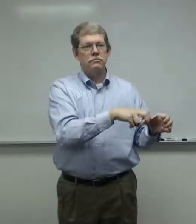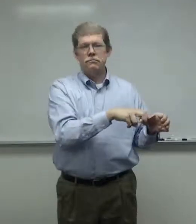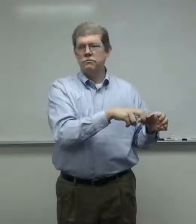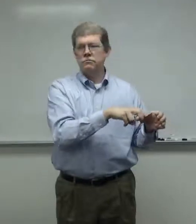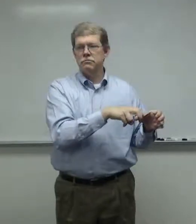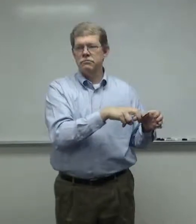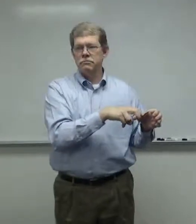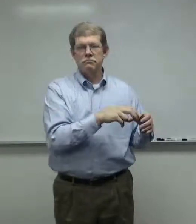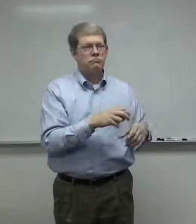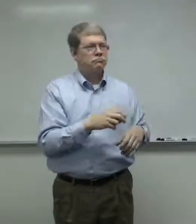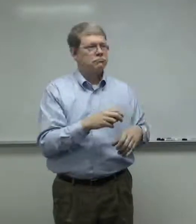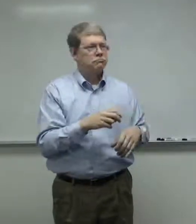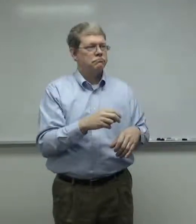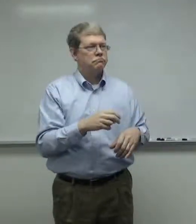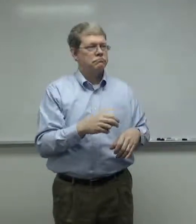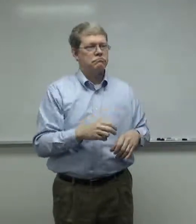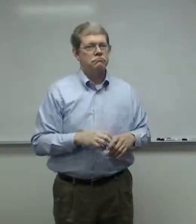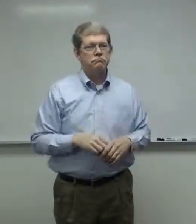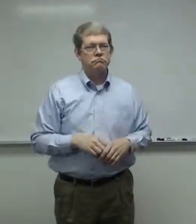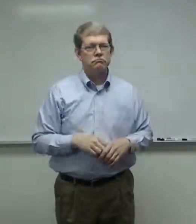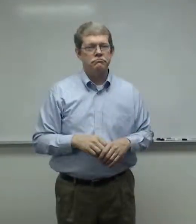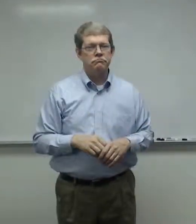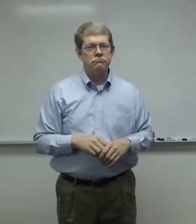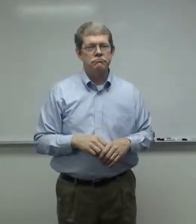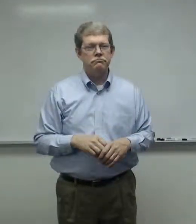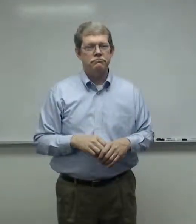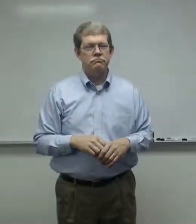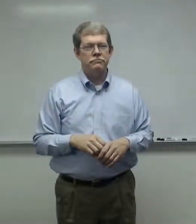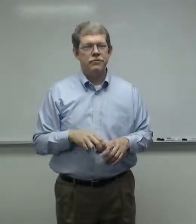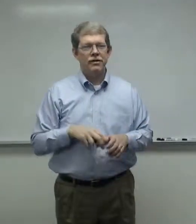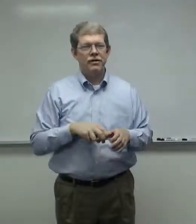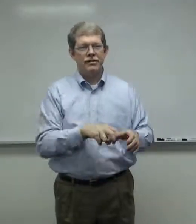Yeah, there. Ride and run are pretty close. One person.